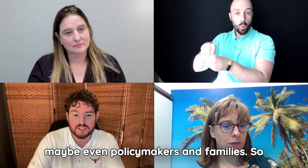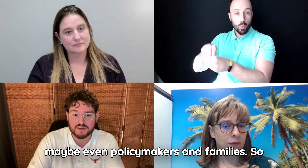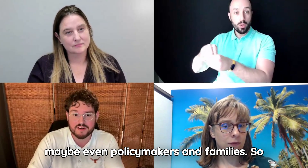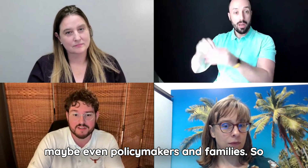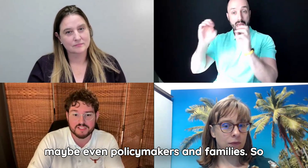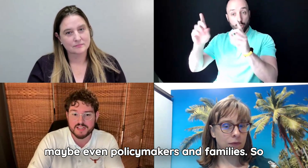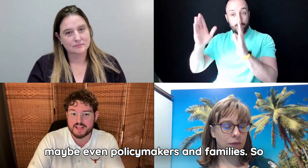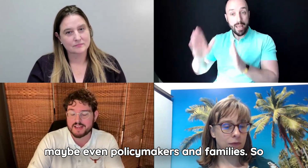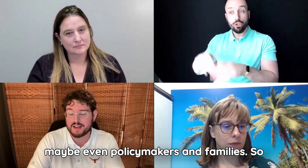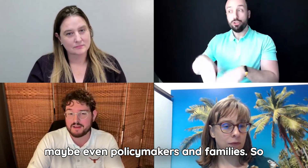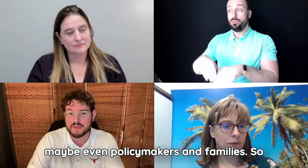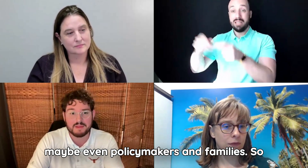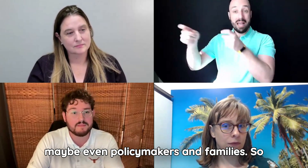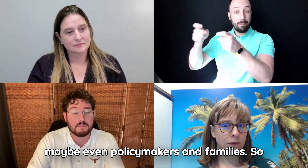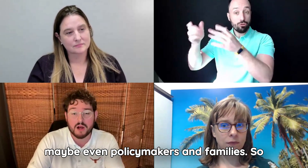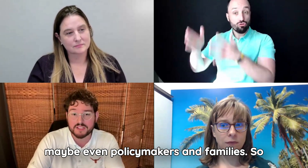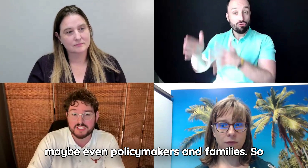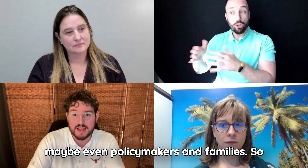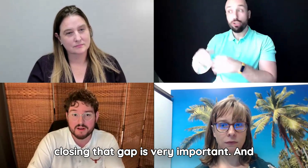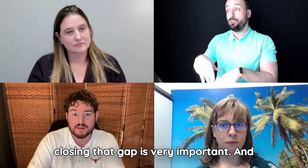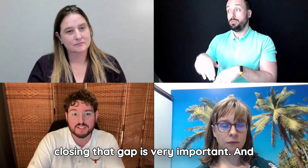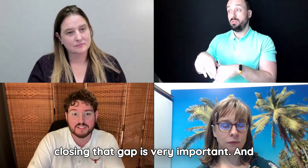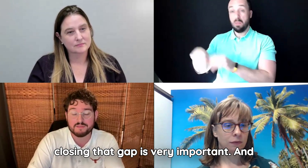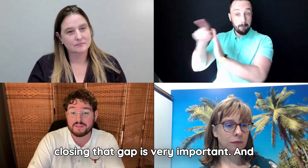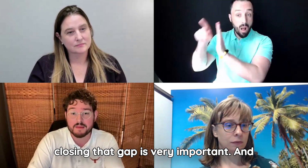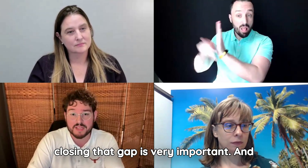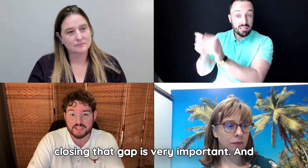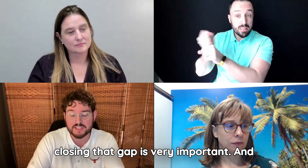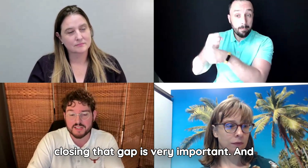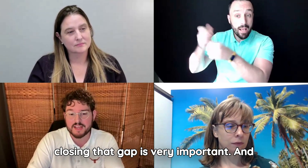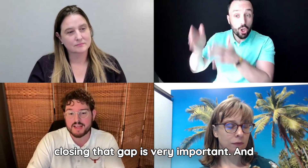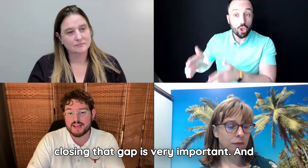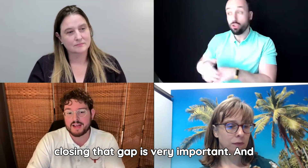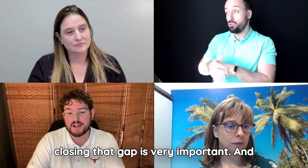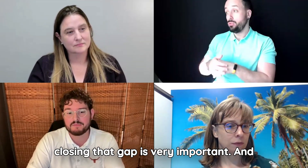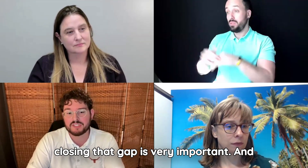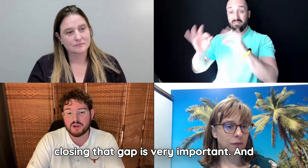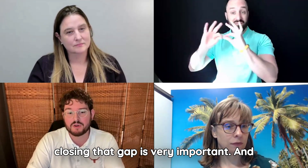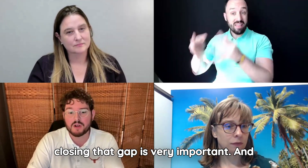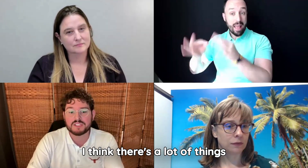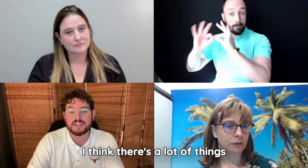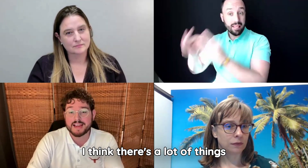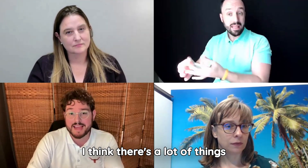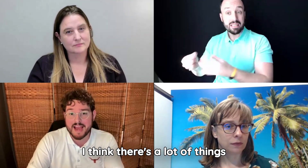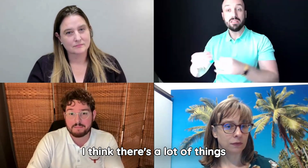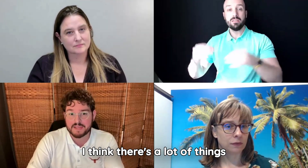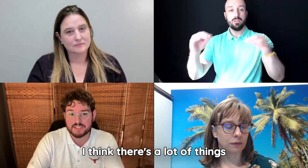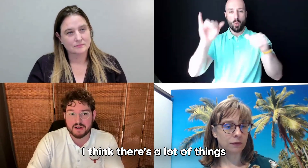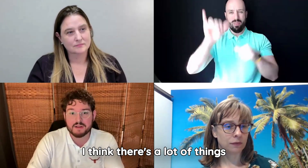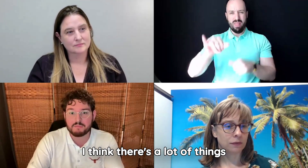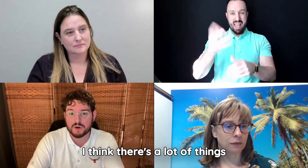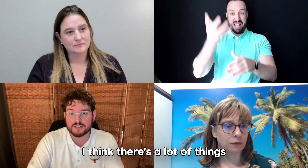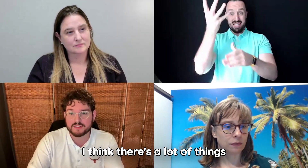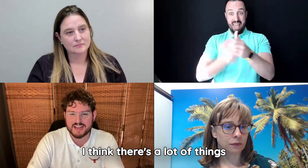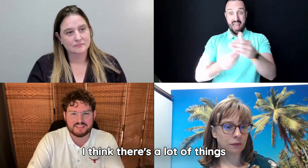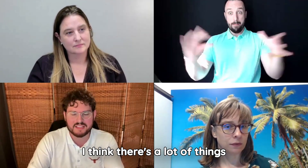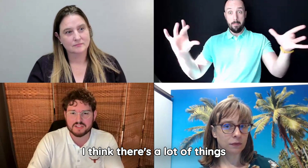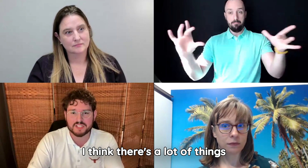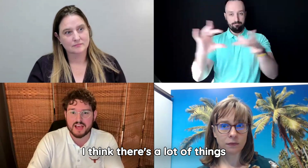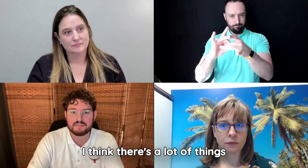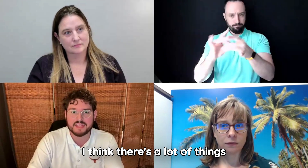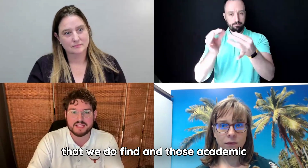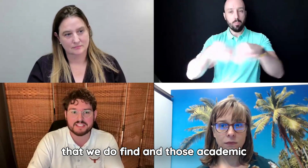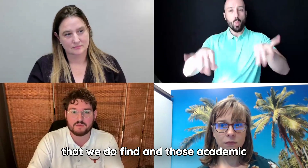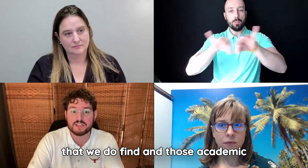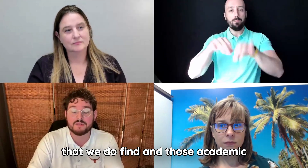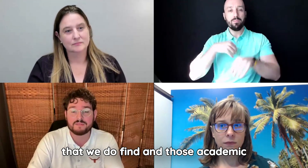and administrators, maybe even policymakers and families. So closing that gap is very important. And I think there's